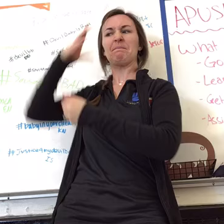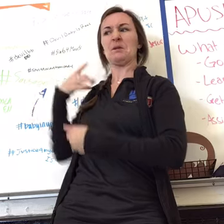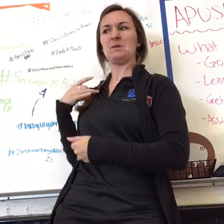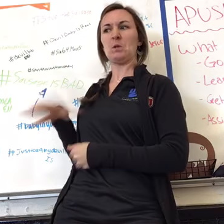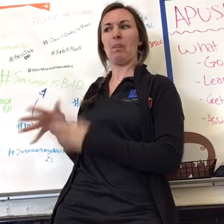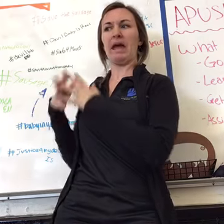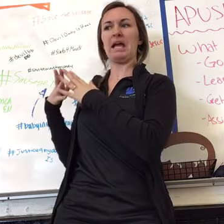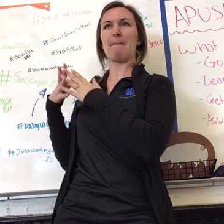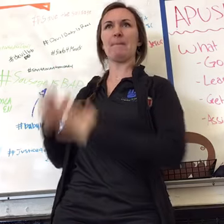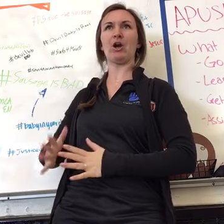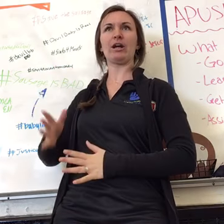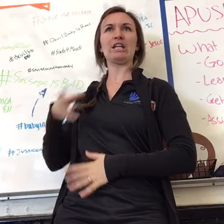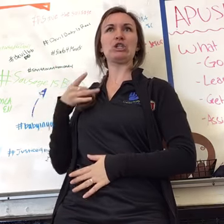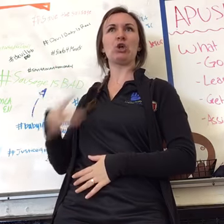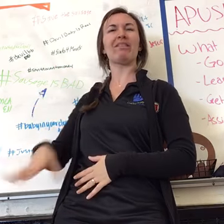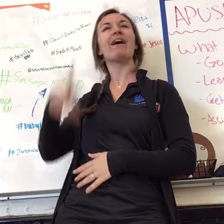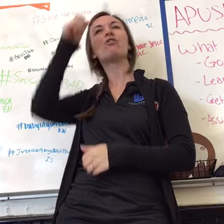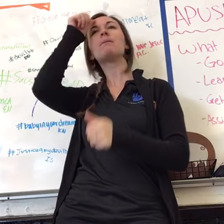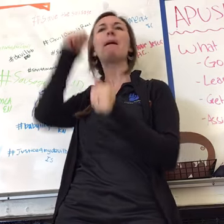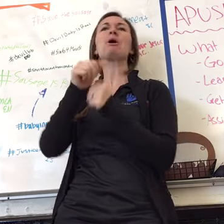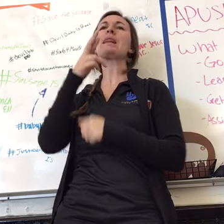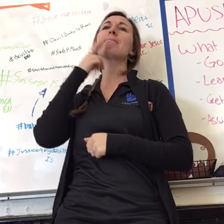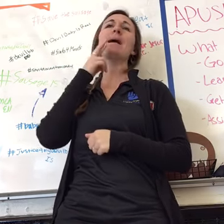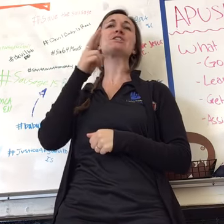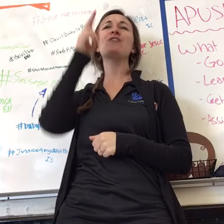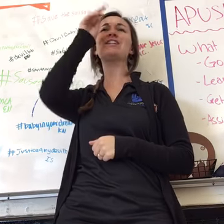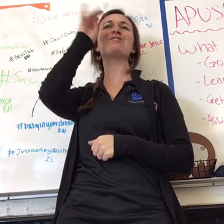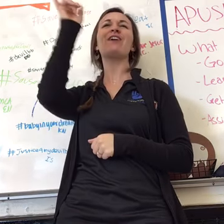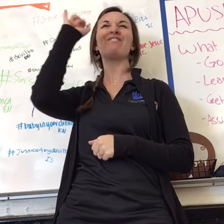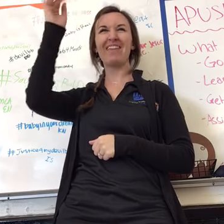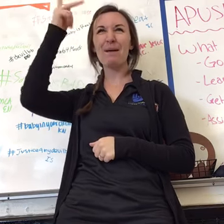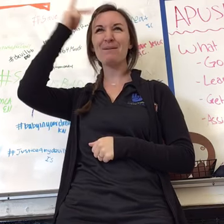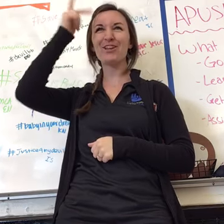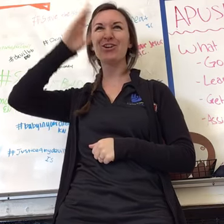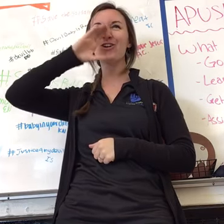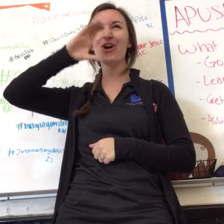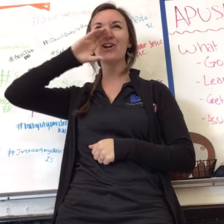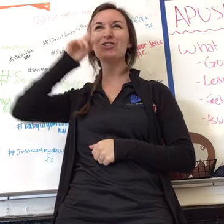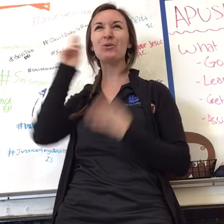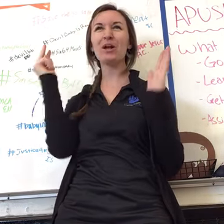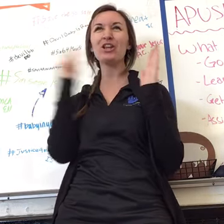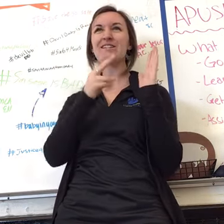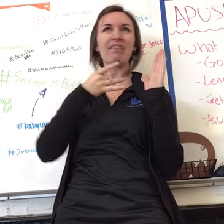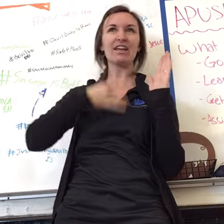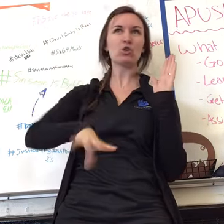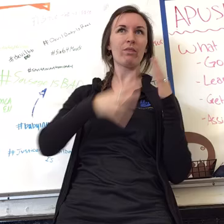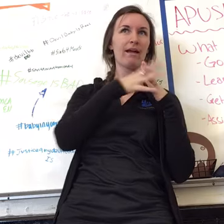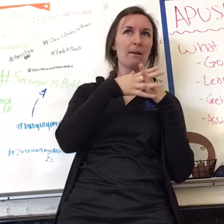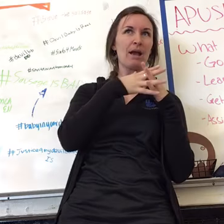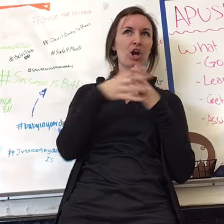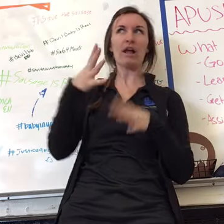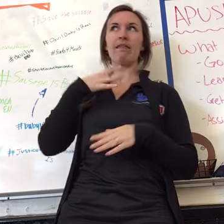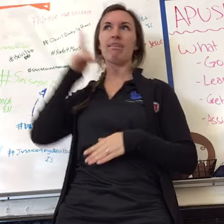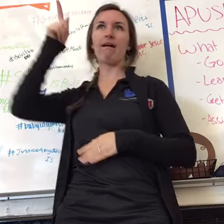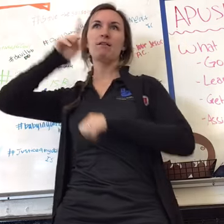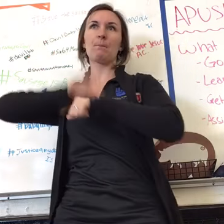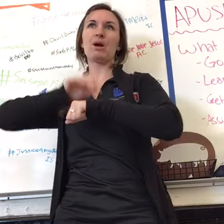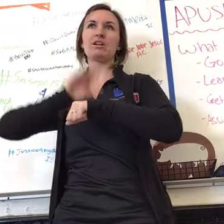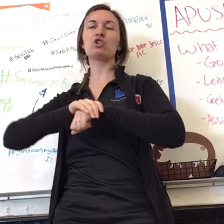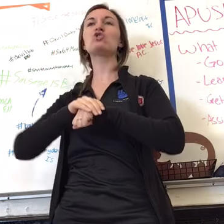that. Do you remember the Best Friends Forever political cartoon that we looked at? Right? They don't like America. They like Britain. The Tecumseh War breaks out, and